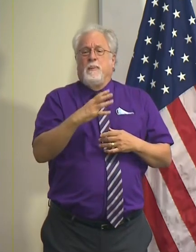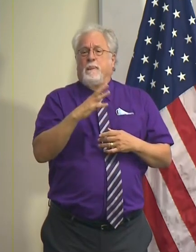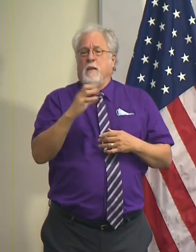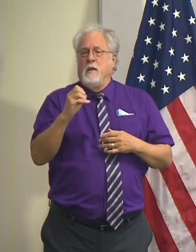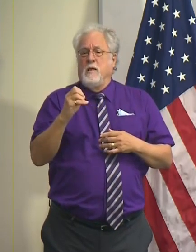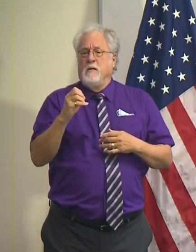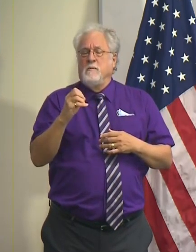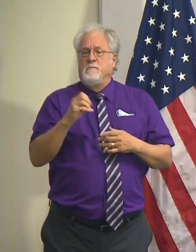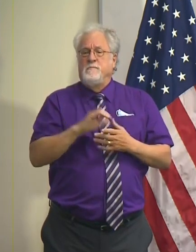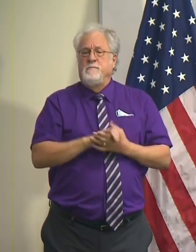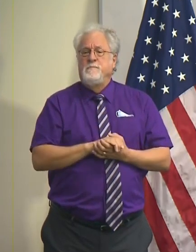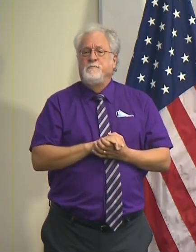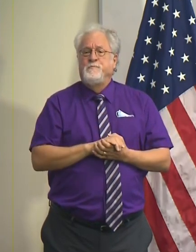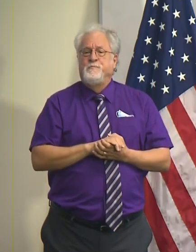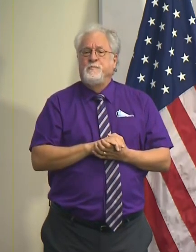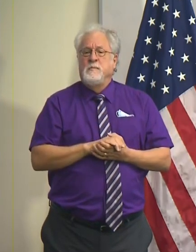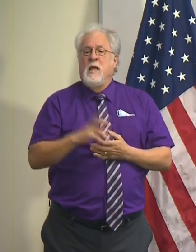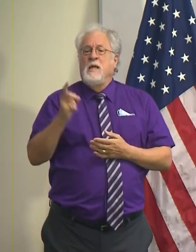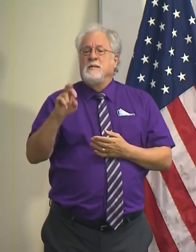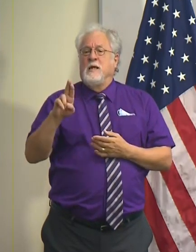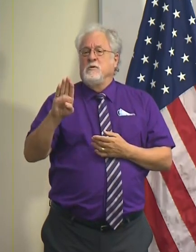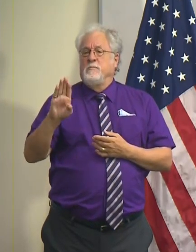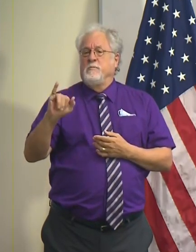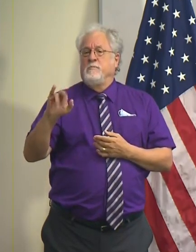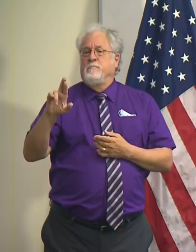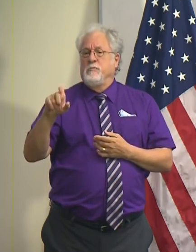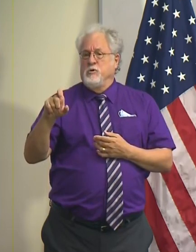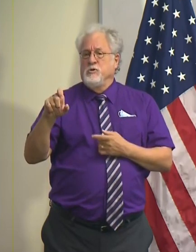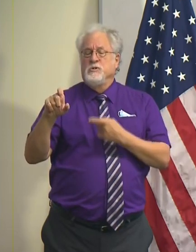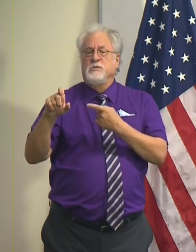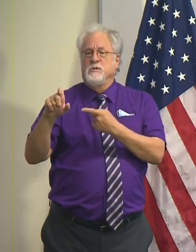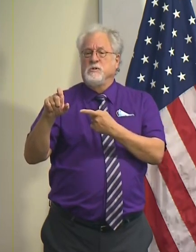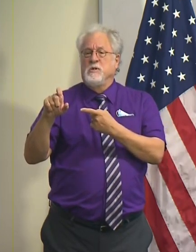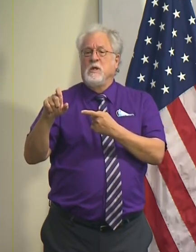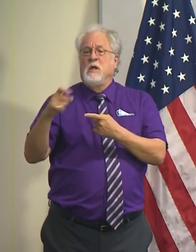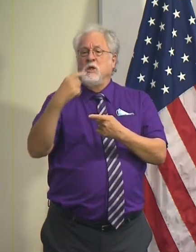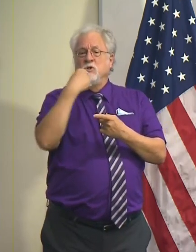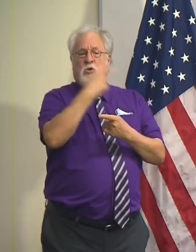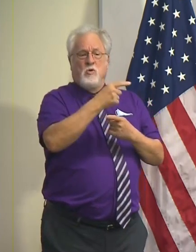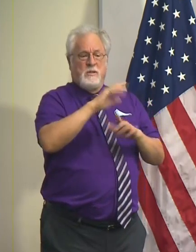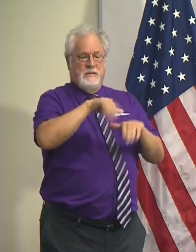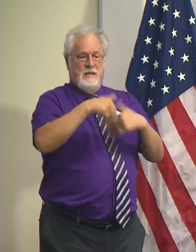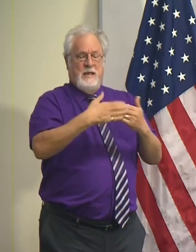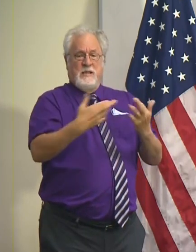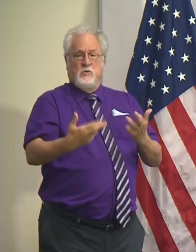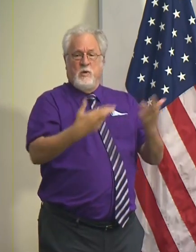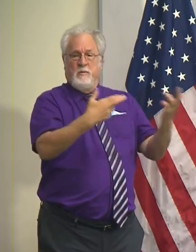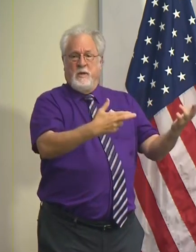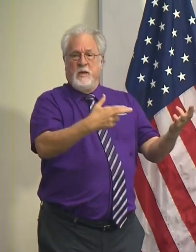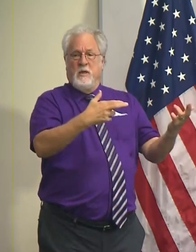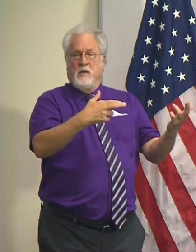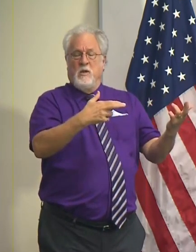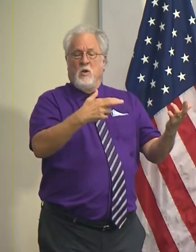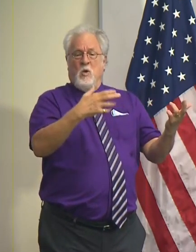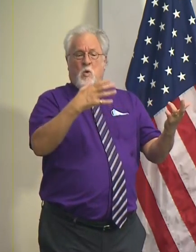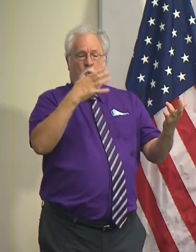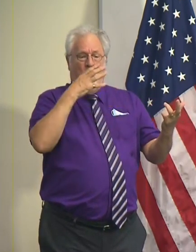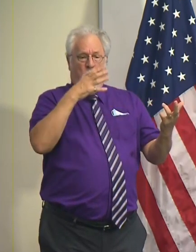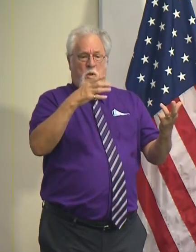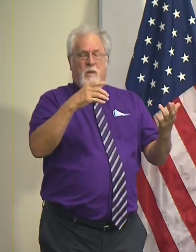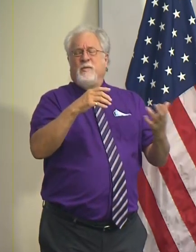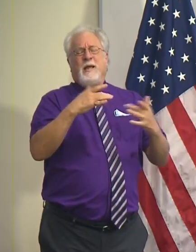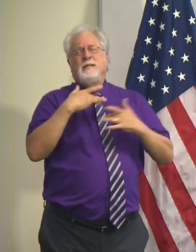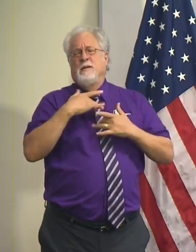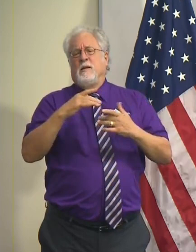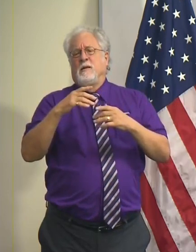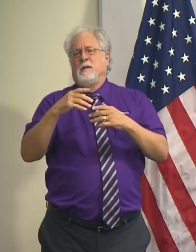and Dr. Burks told us that the next set of recommendations will come out. They typically